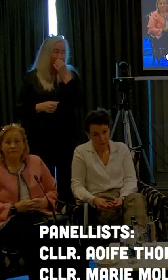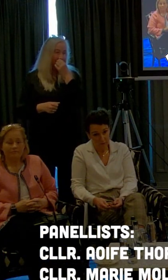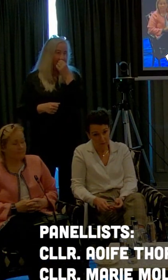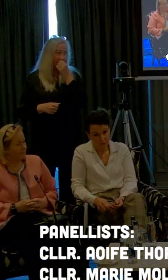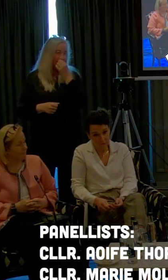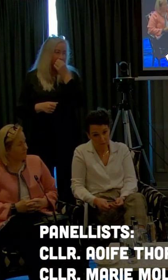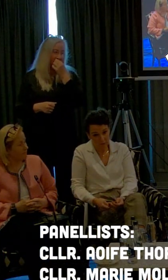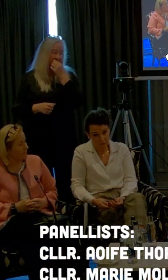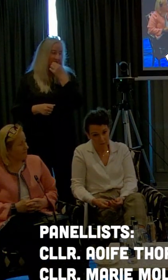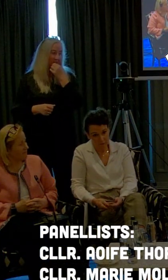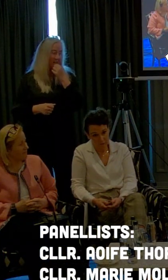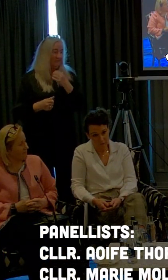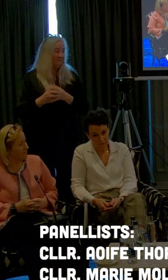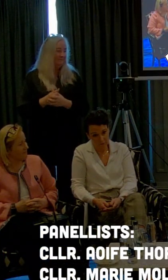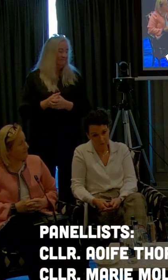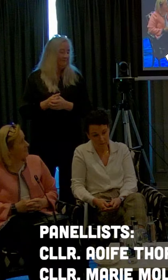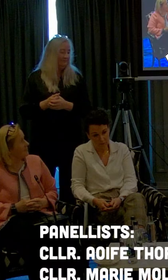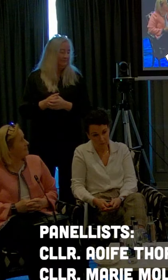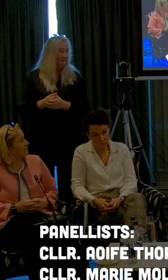No, it's okay.